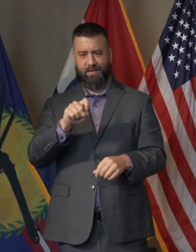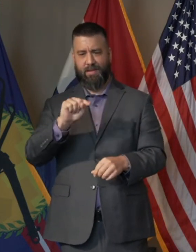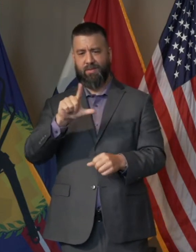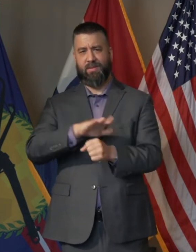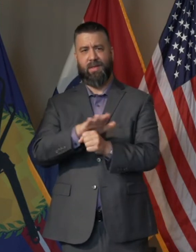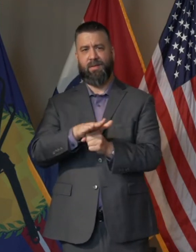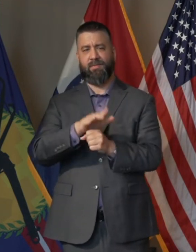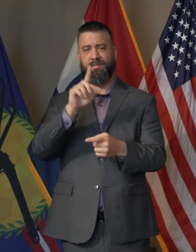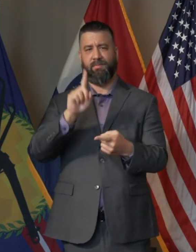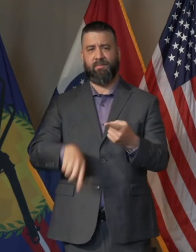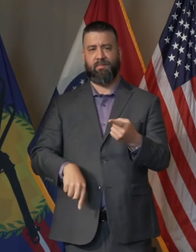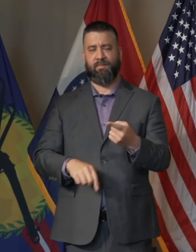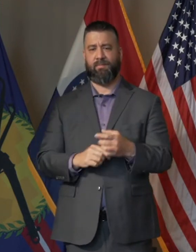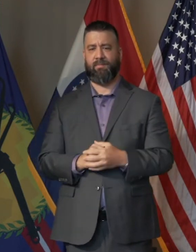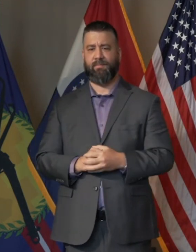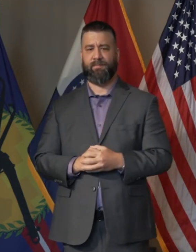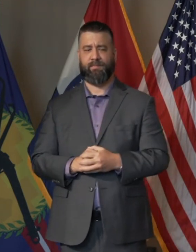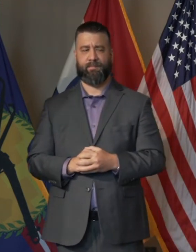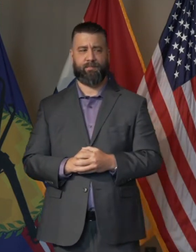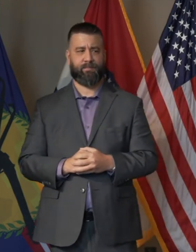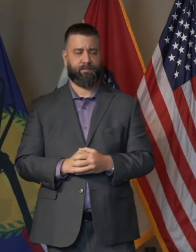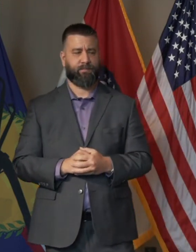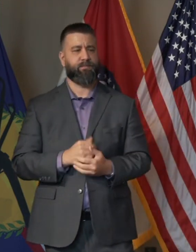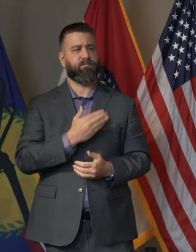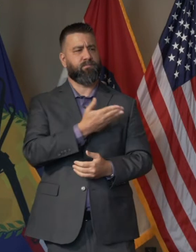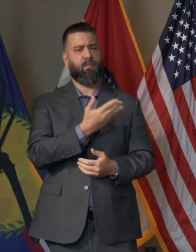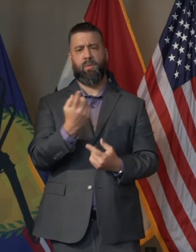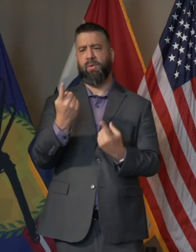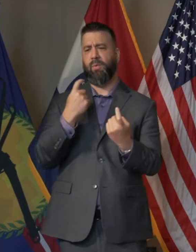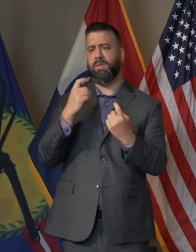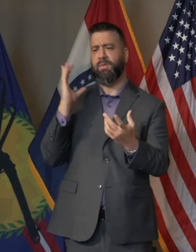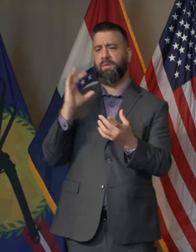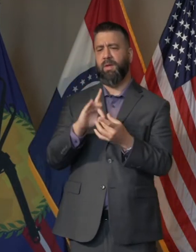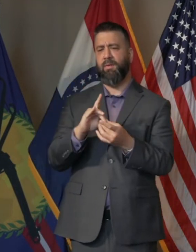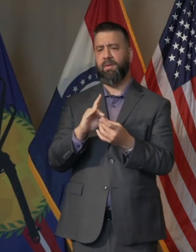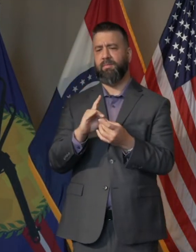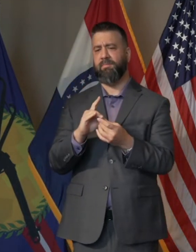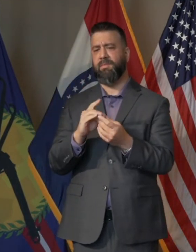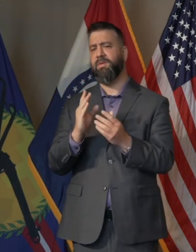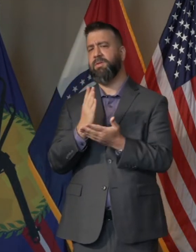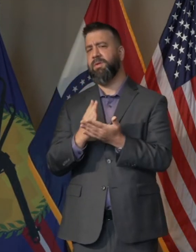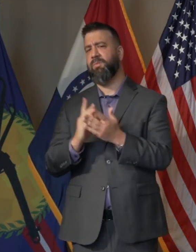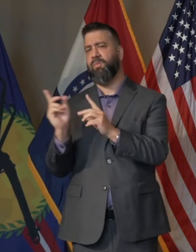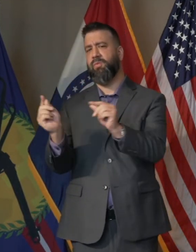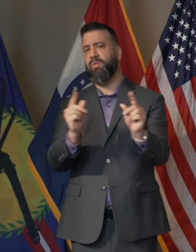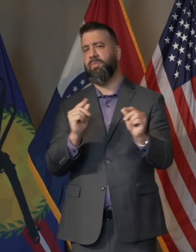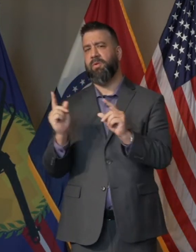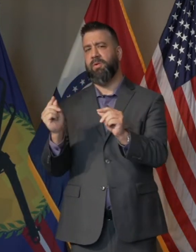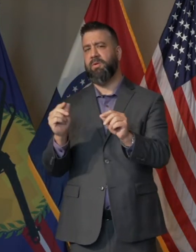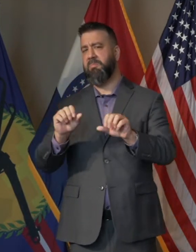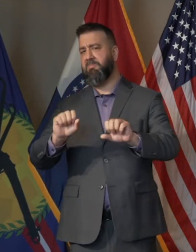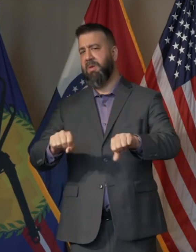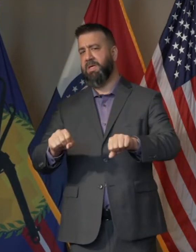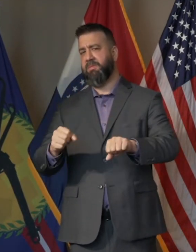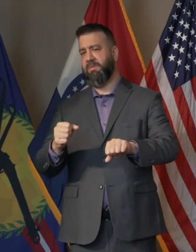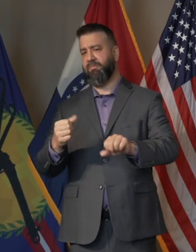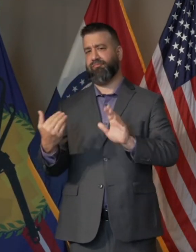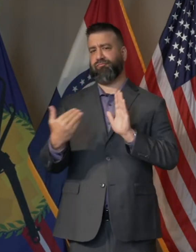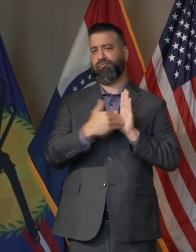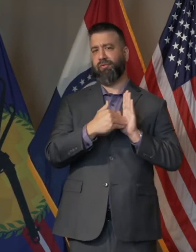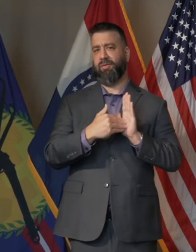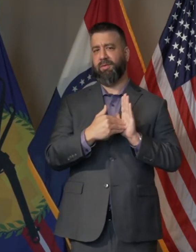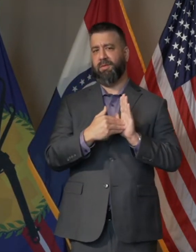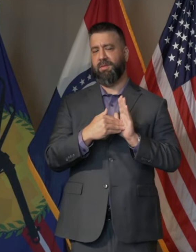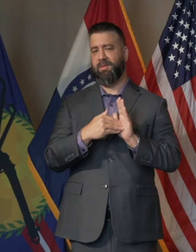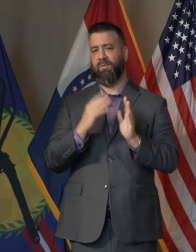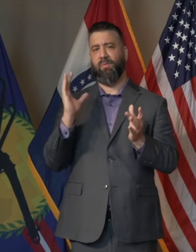rumors about the possibility of litigation about our public health orders